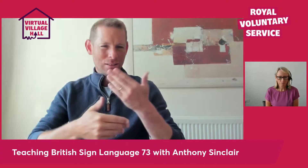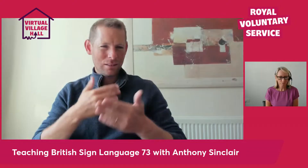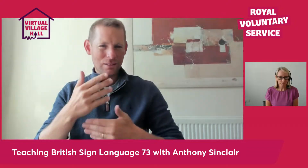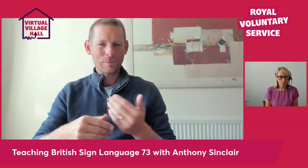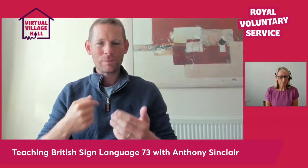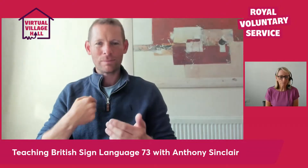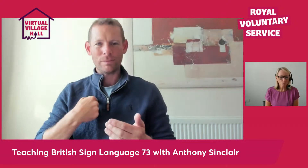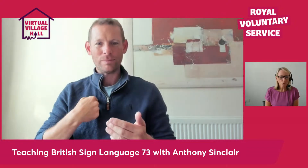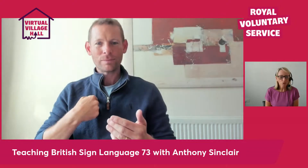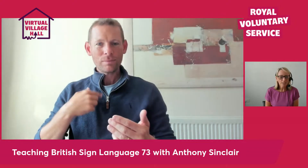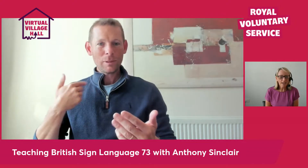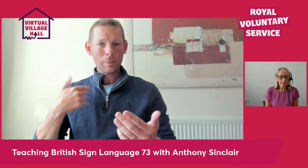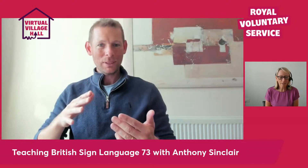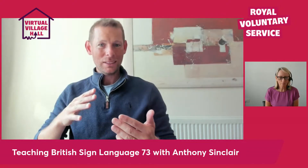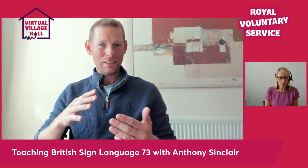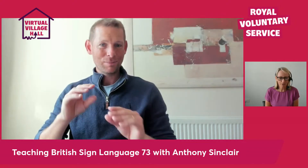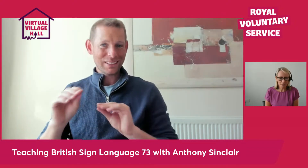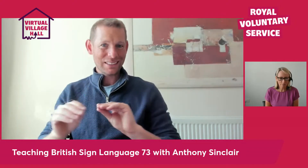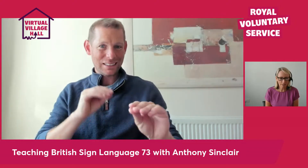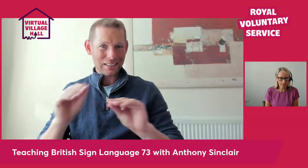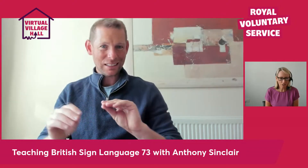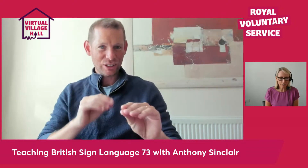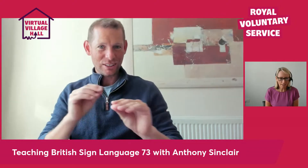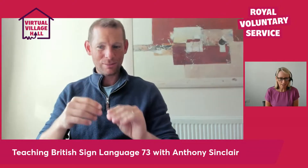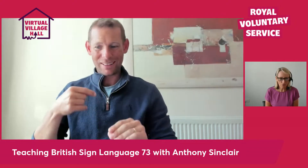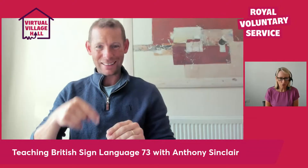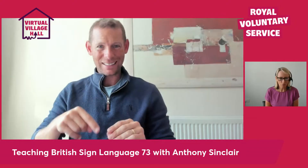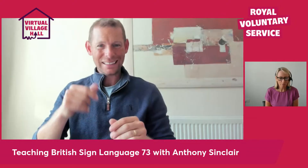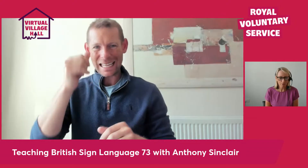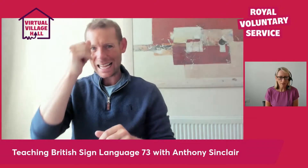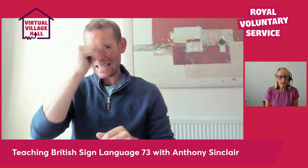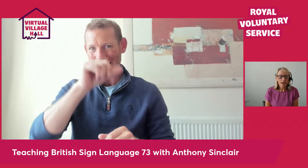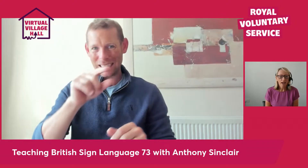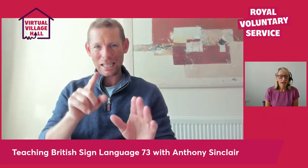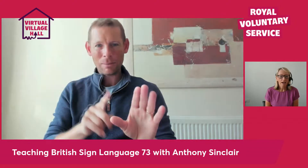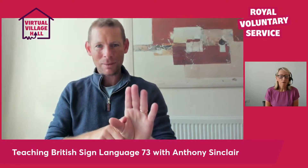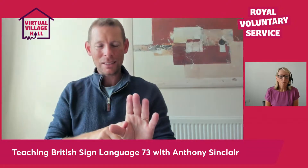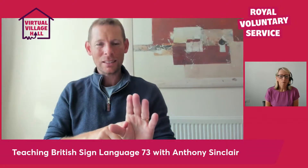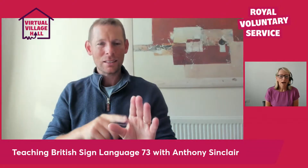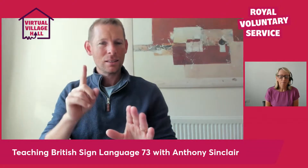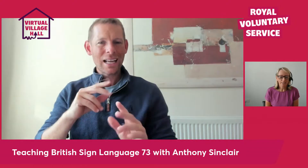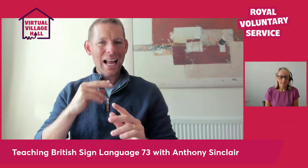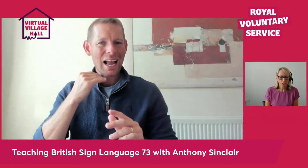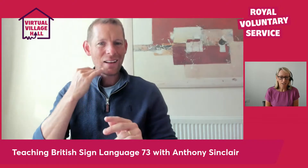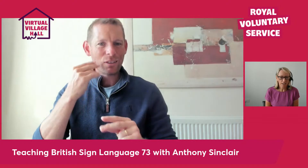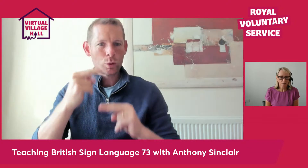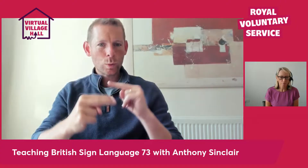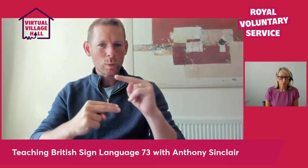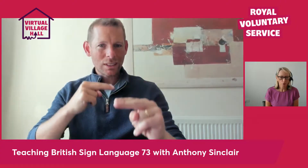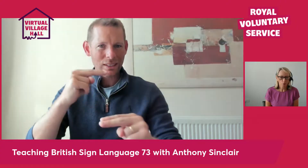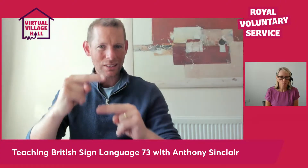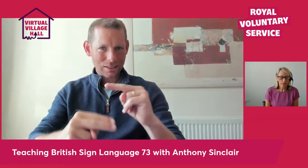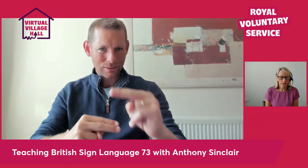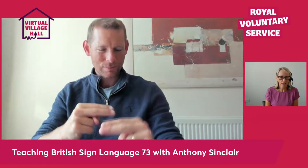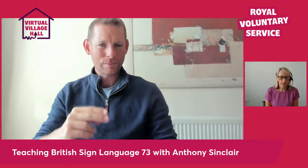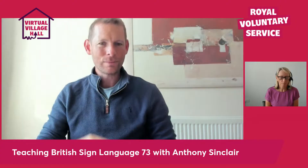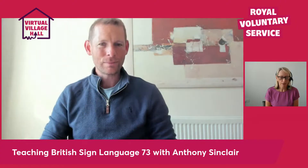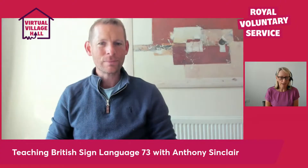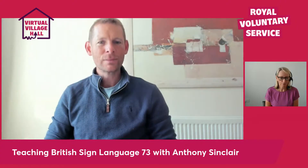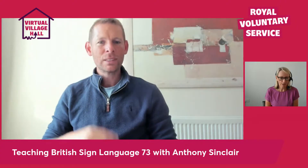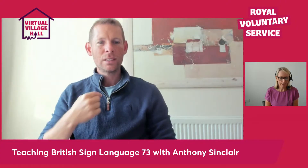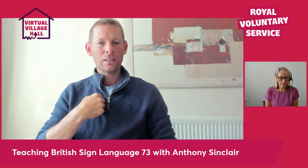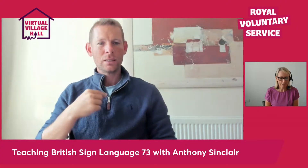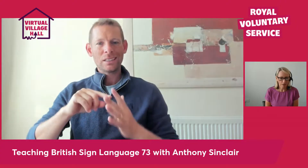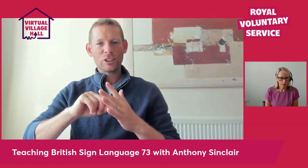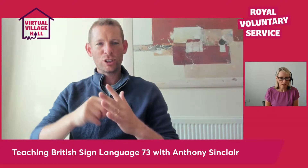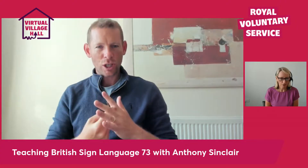welcome. Usually I give a little bit of an explanation in case there's new people. I've been teaching from the